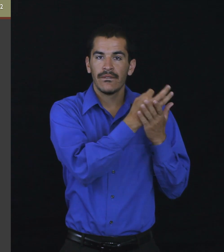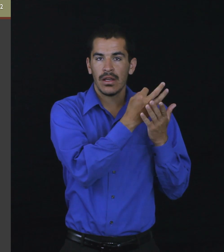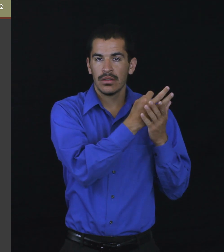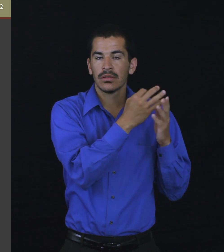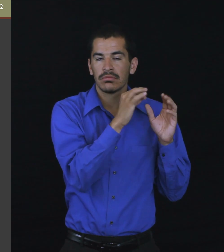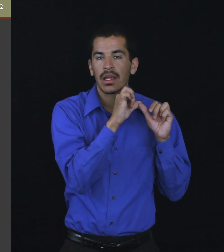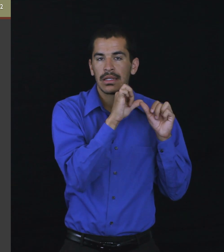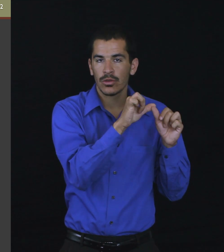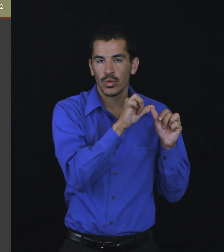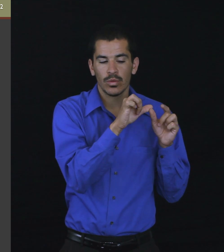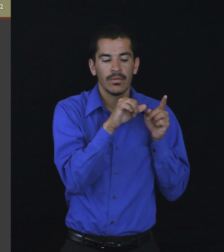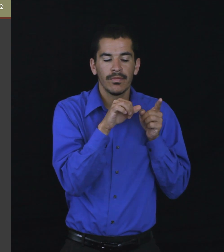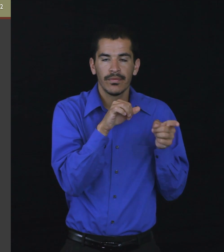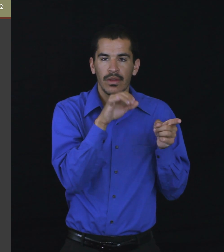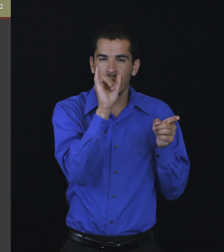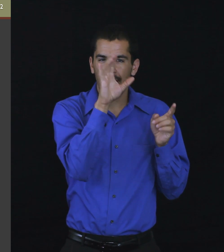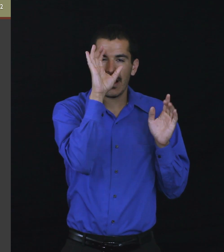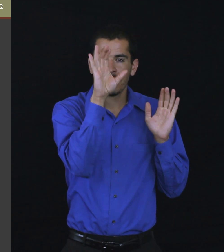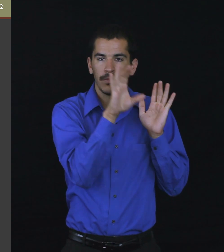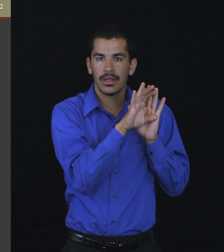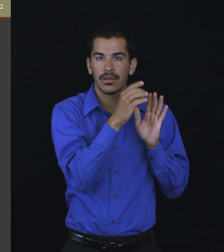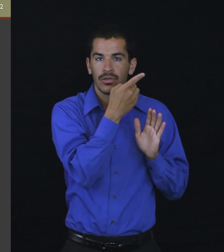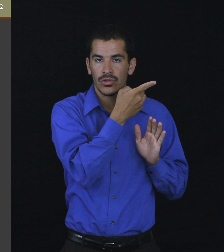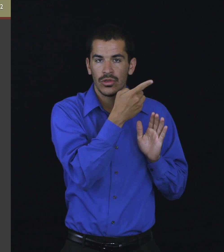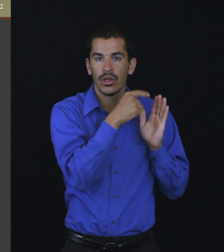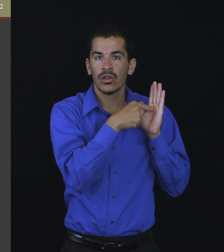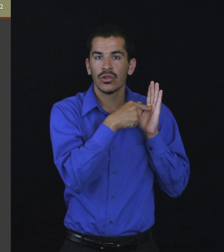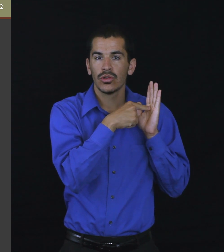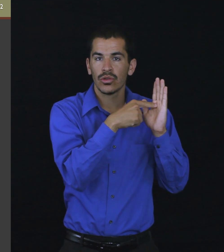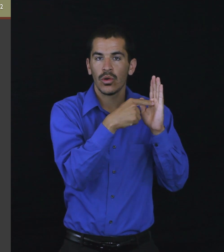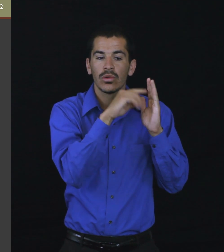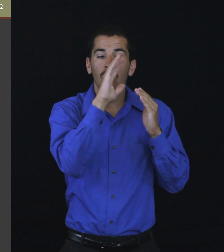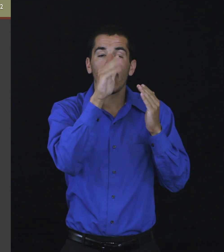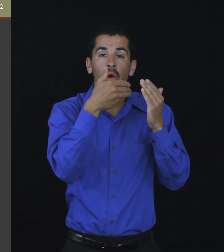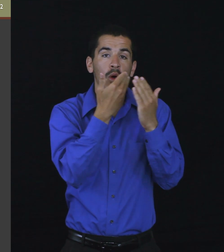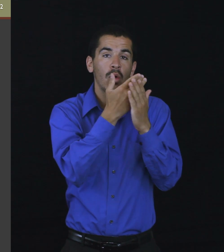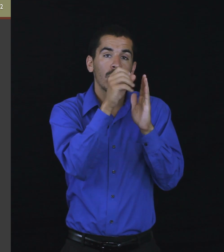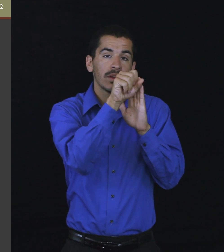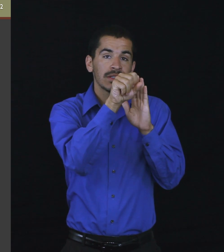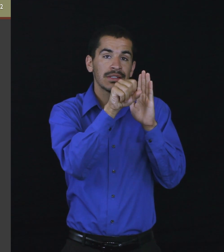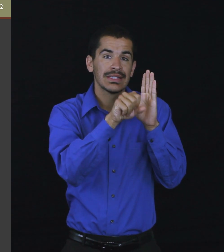This diagram shows all of the state funding requirements.